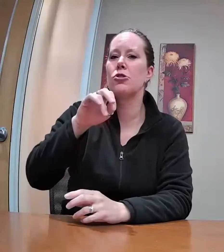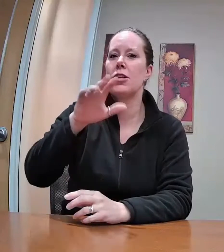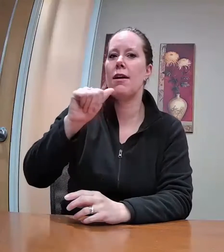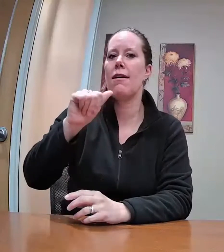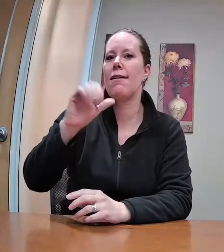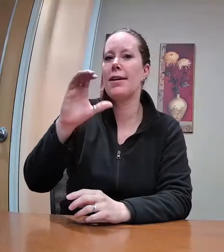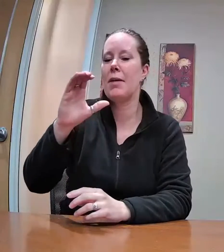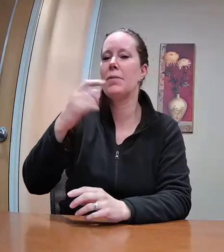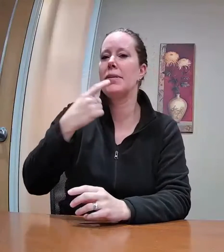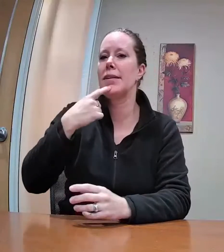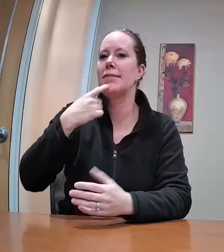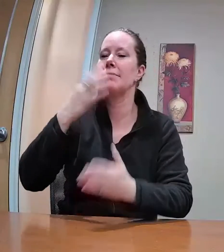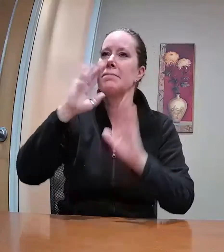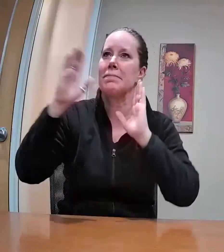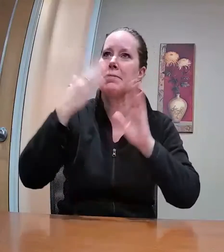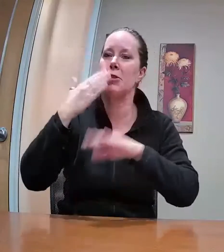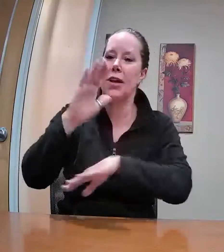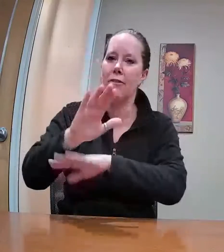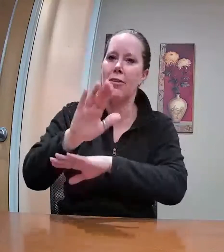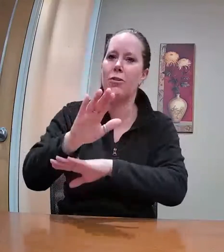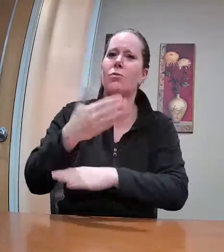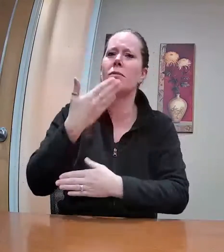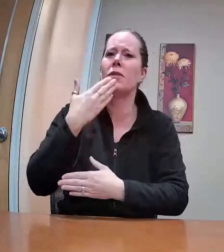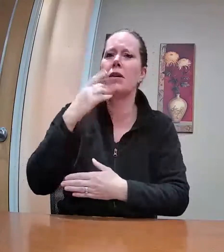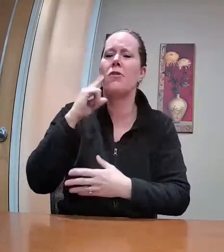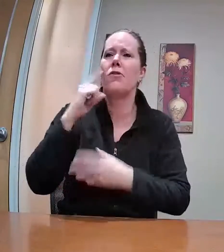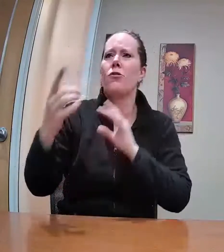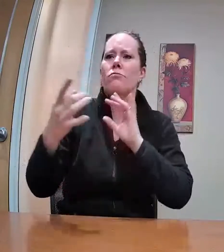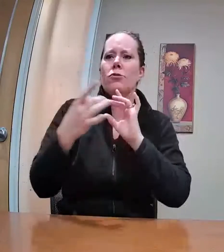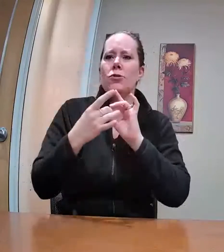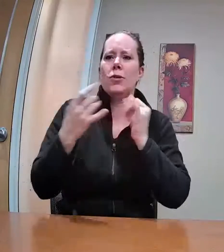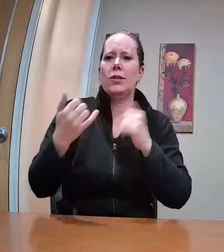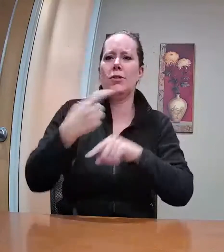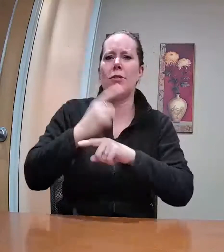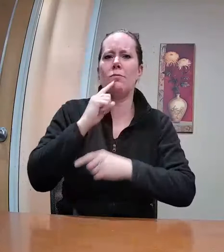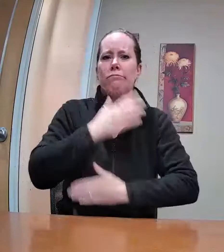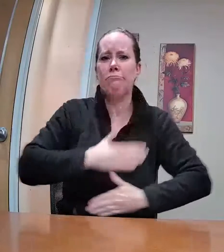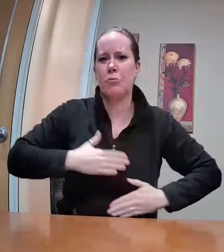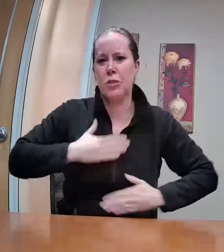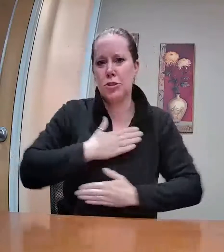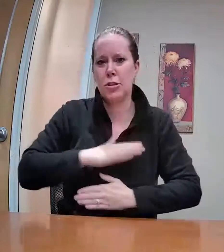Campbell. Thank you for being on the call, everyone. Appreciate it.